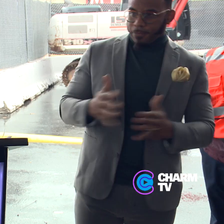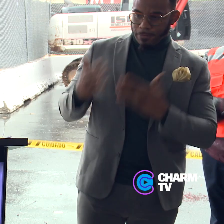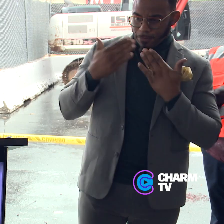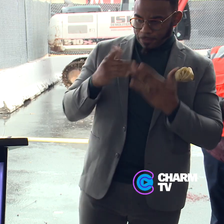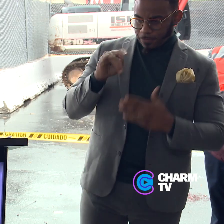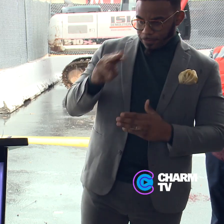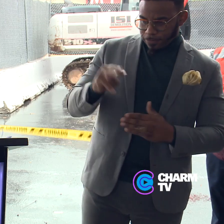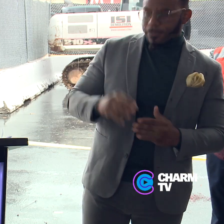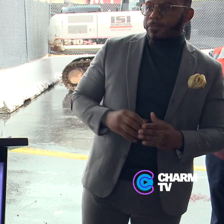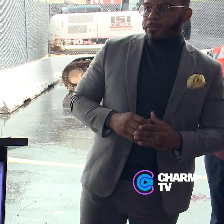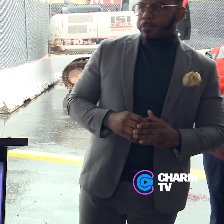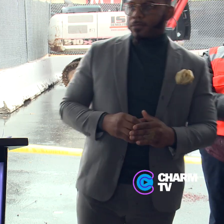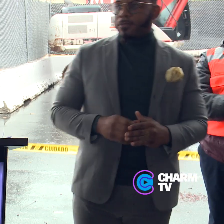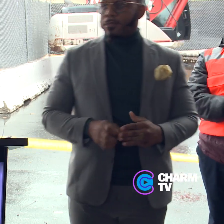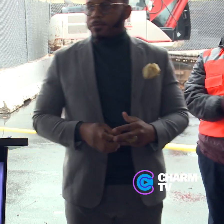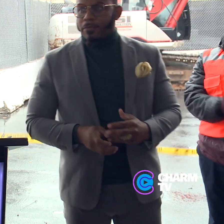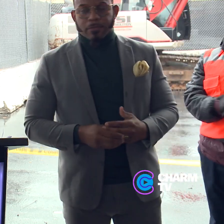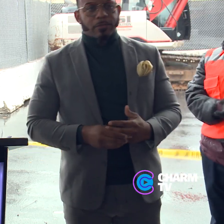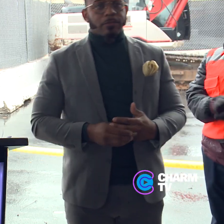and thank you.